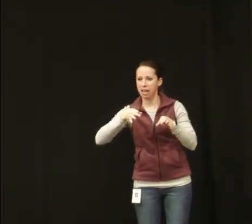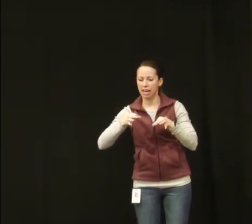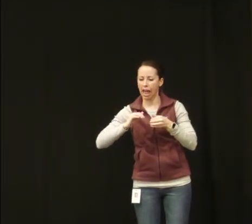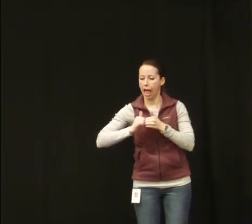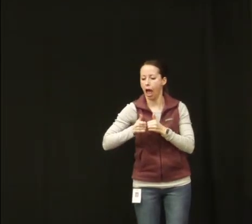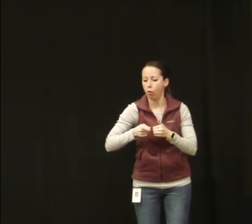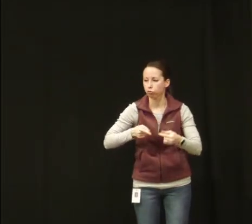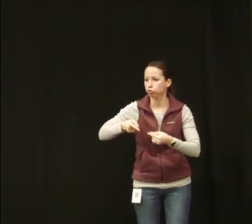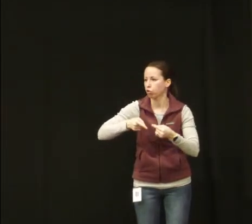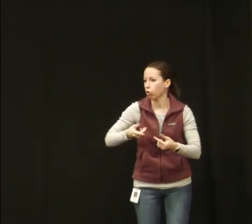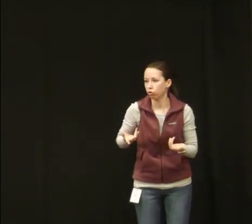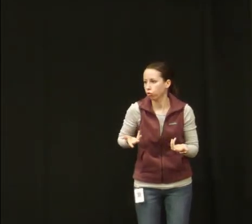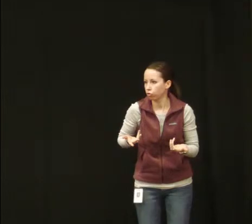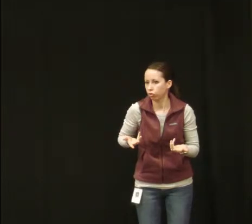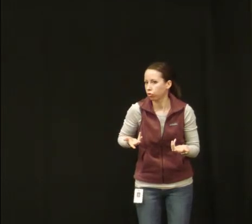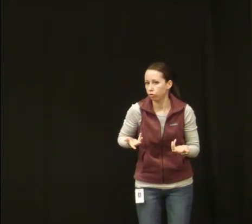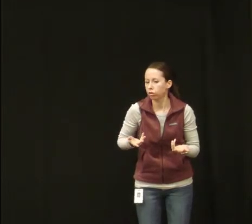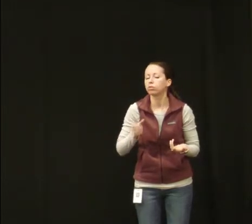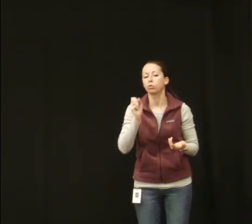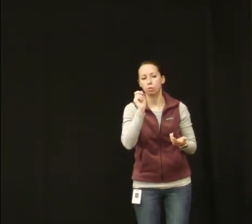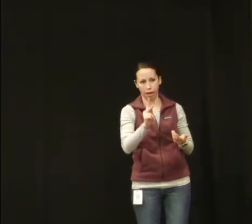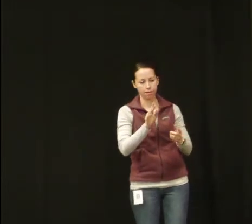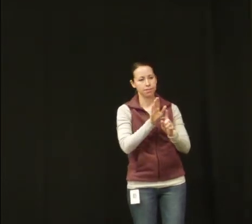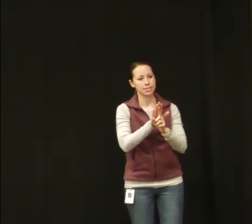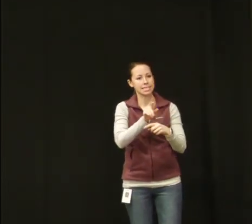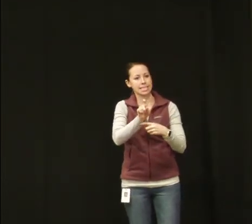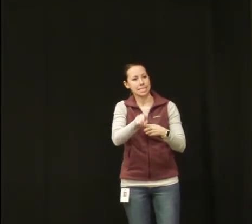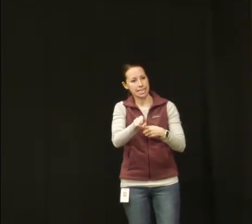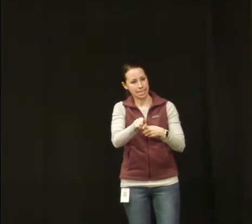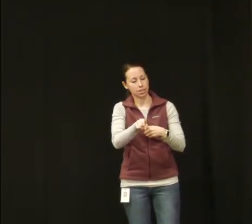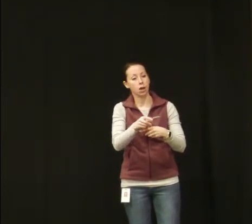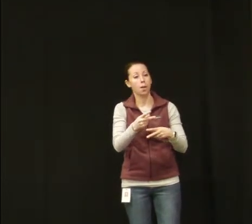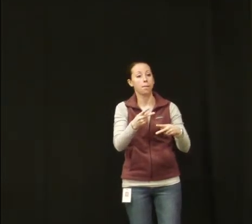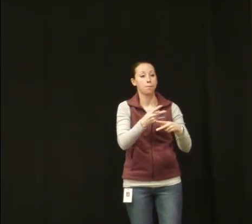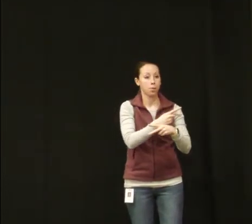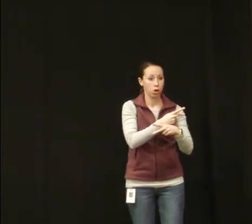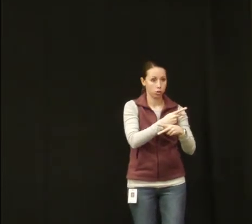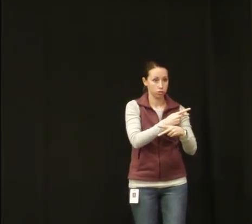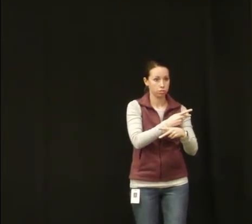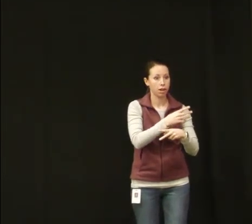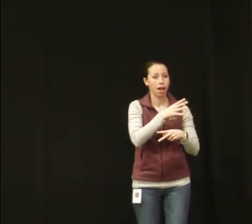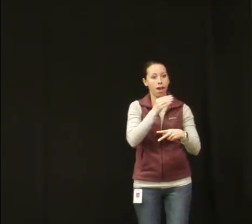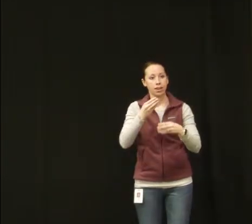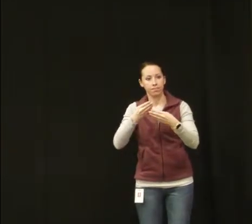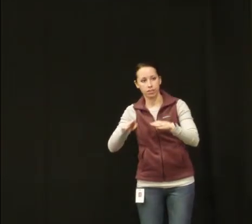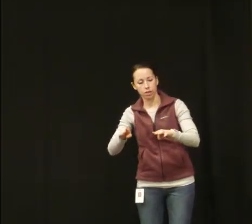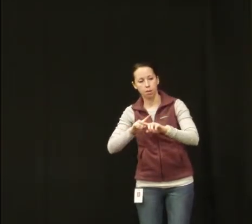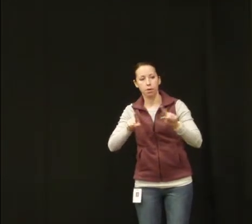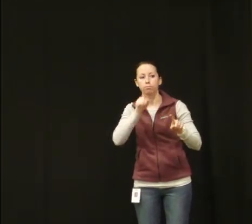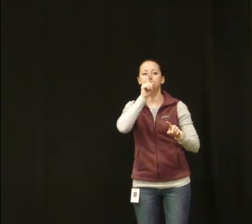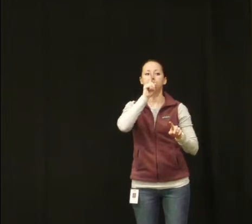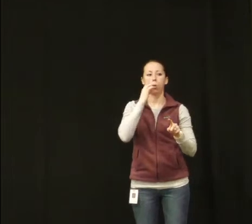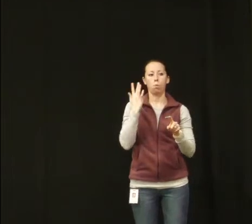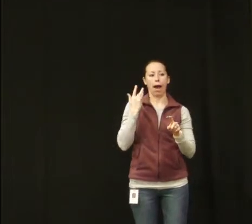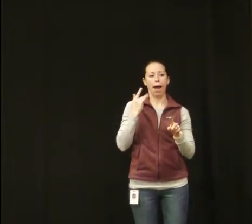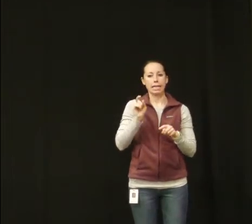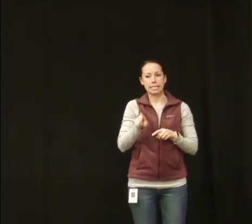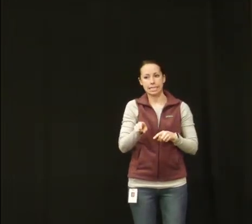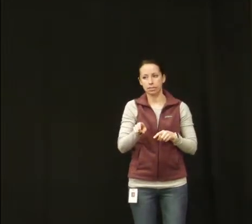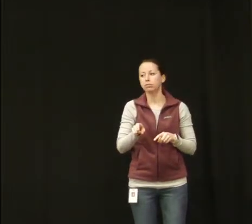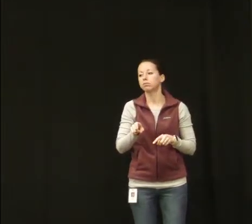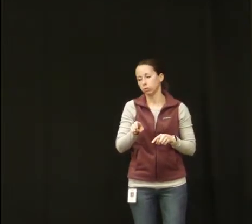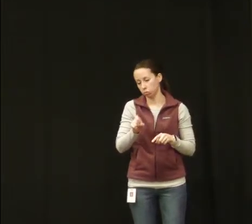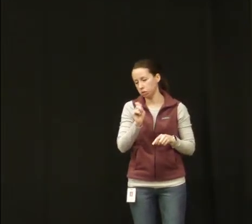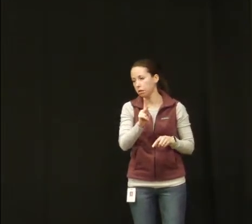struggling in that. Okay, Yeah. so his need is multiplication and division, but it doesn't really go into why that's needed. All right.